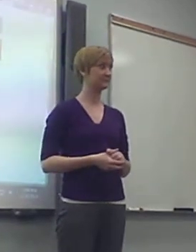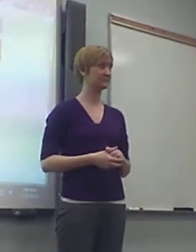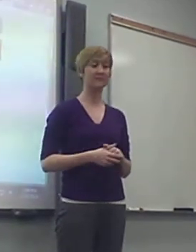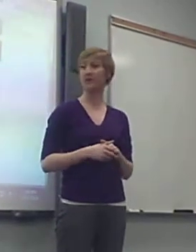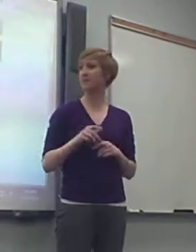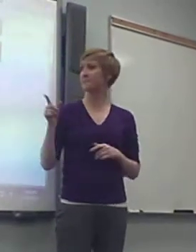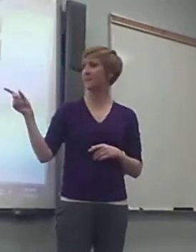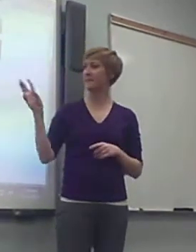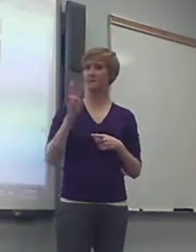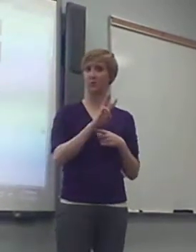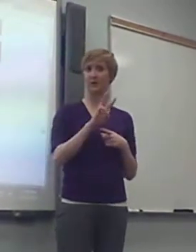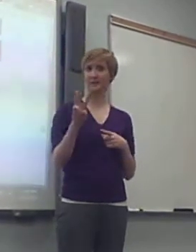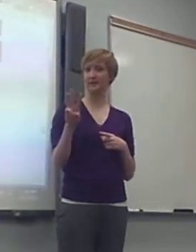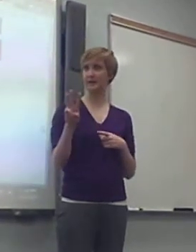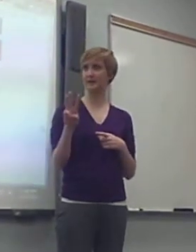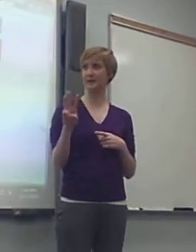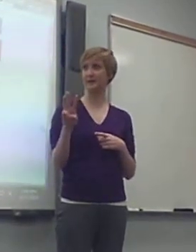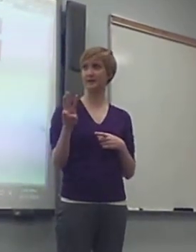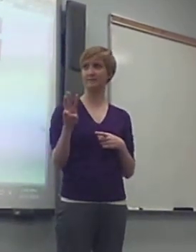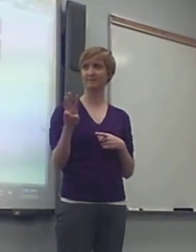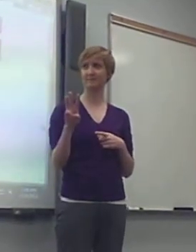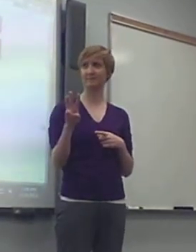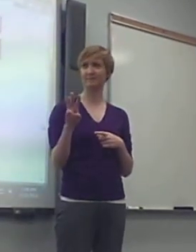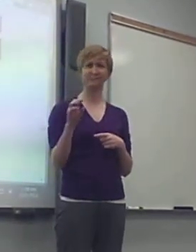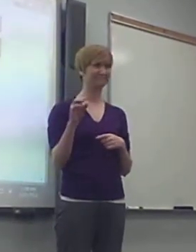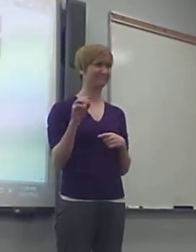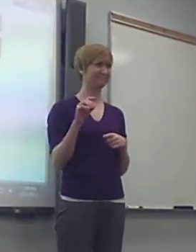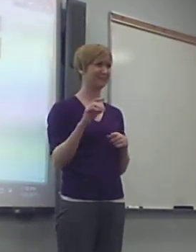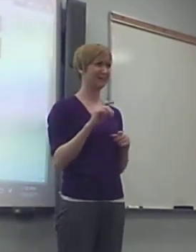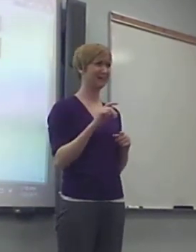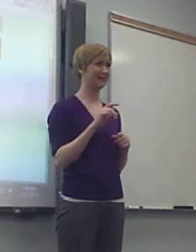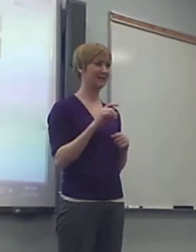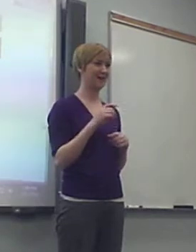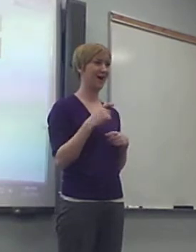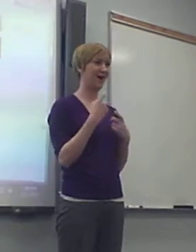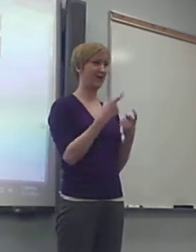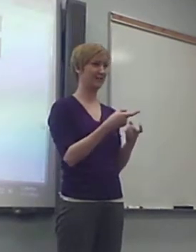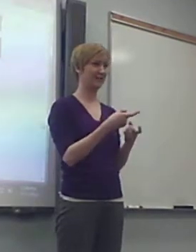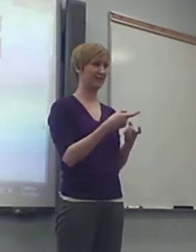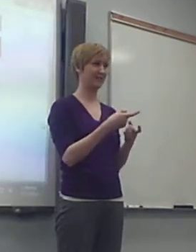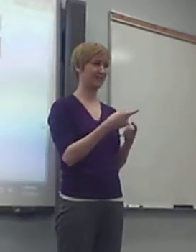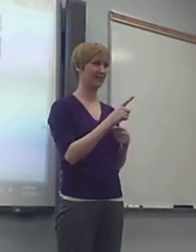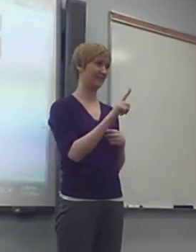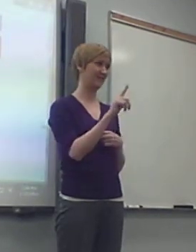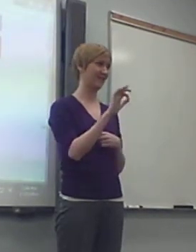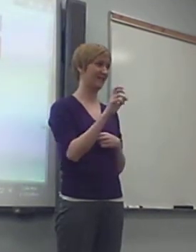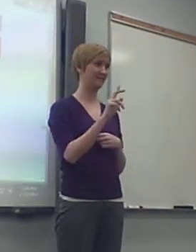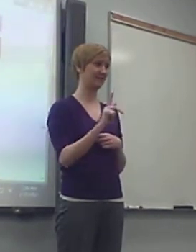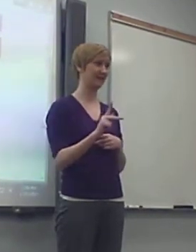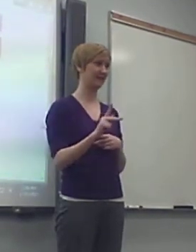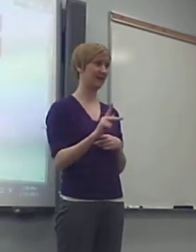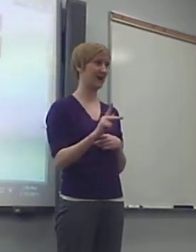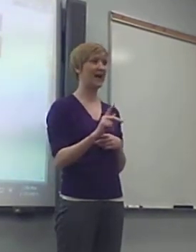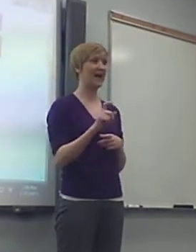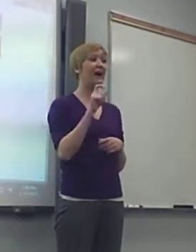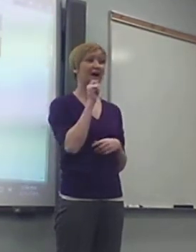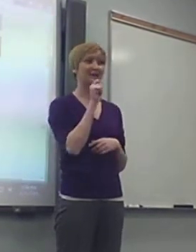website is. I'll send you because I couldn't embed them in my PowerPoint. Oh, okay. But I'll forward you all of